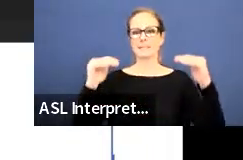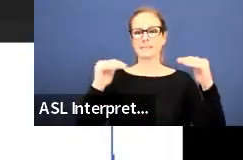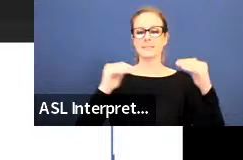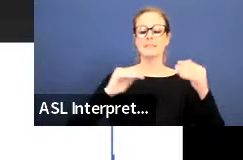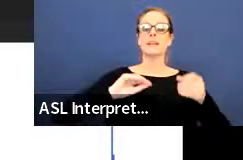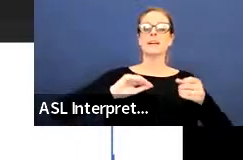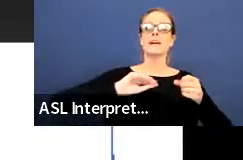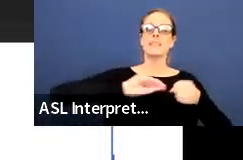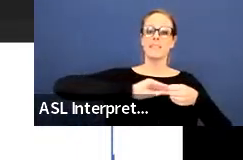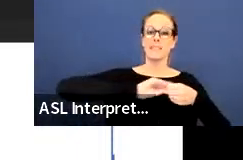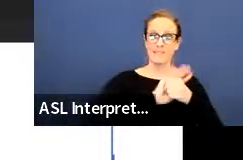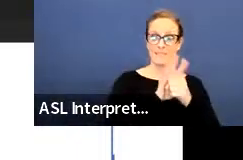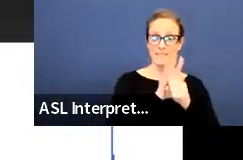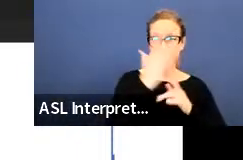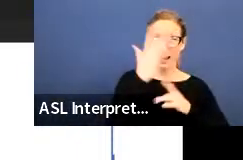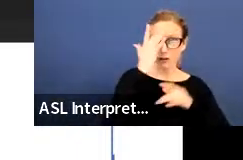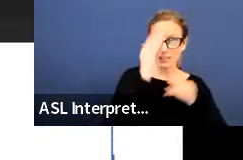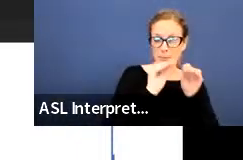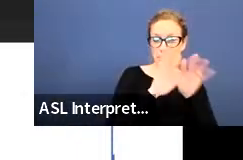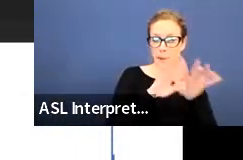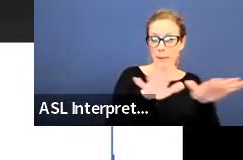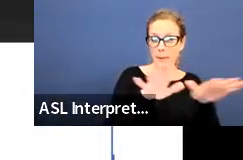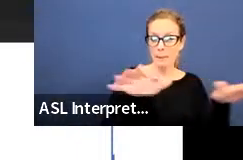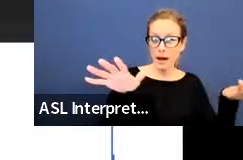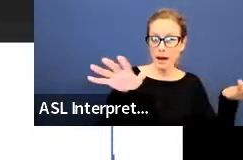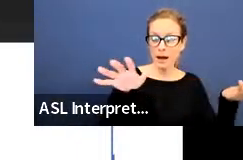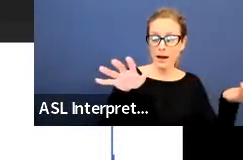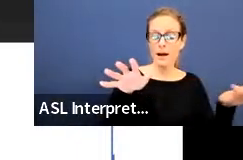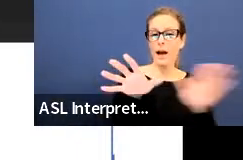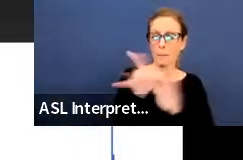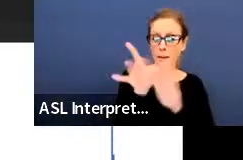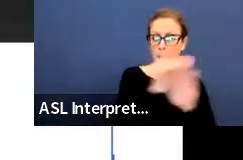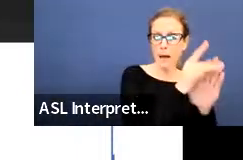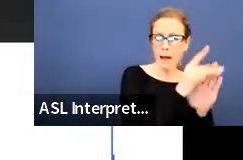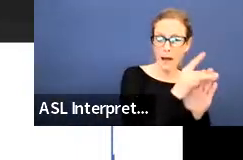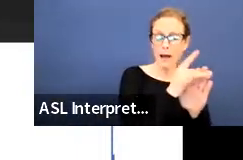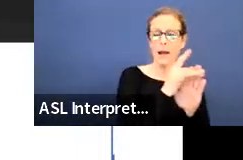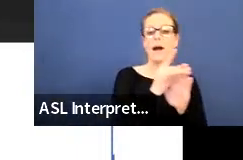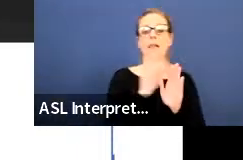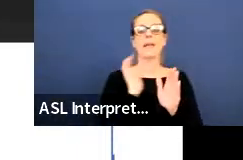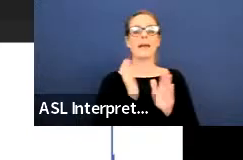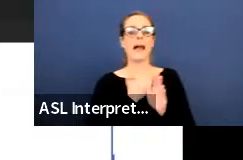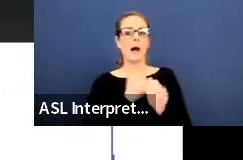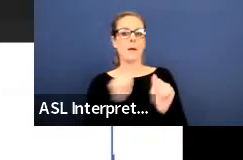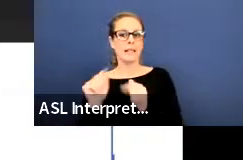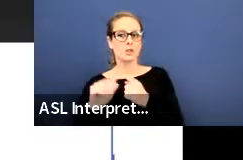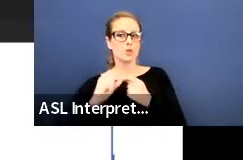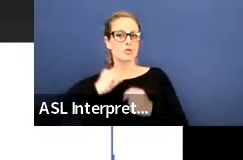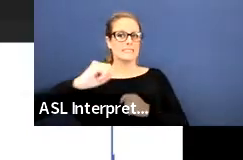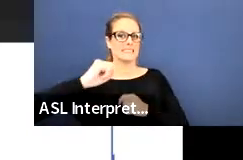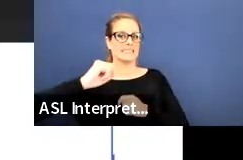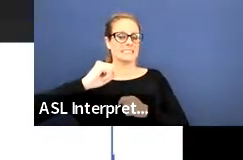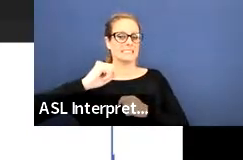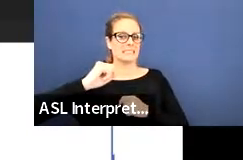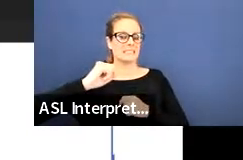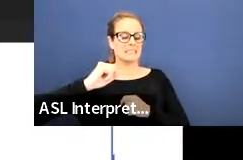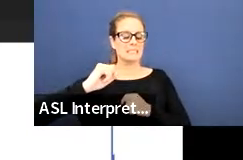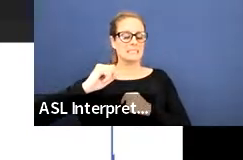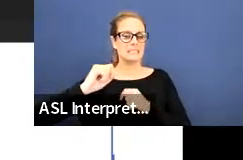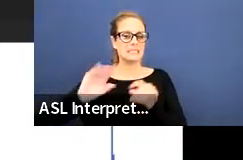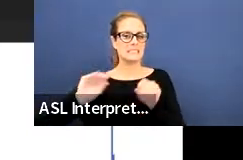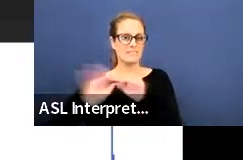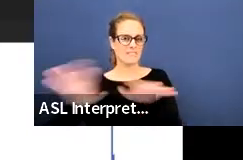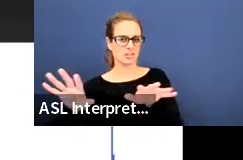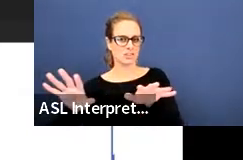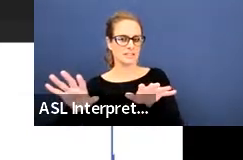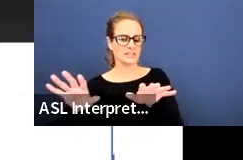virus's ability to infect people and our ability to resist infection. And I don't think we've hit balance yet. Certainly not if you